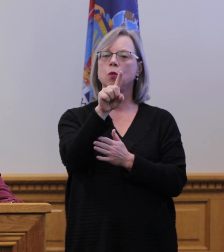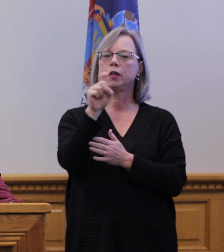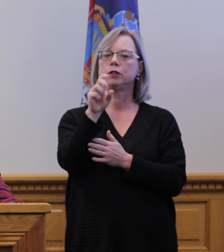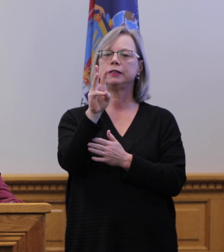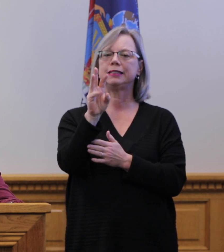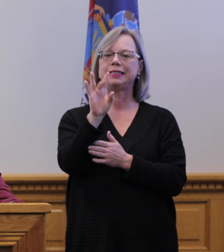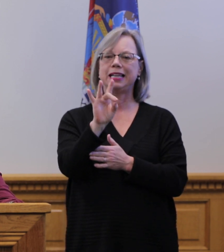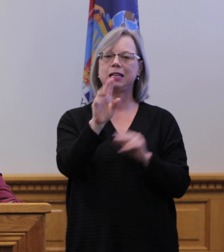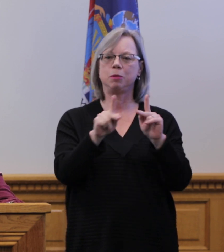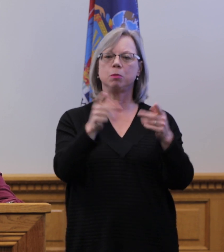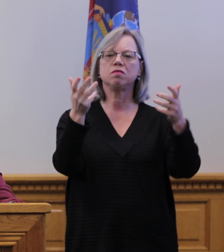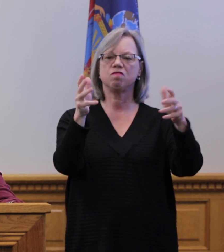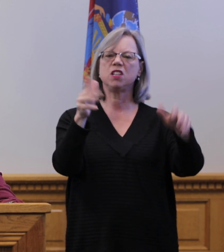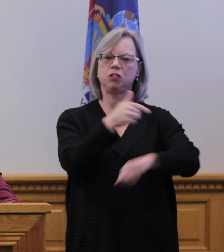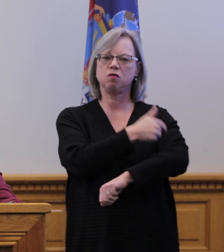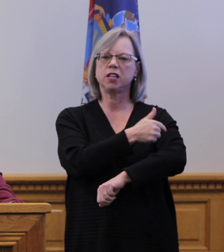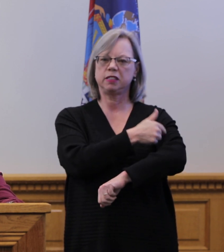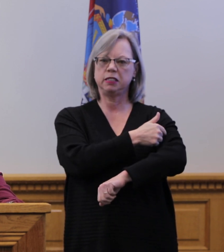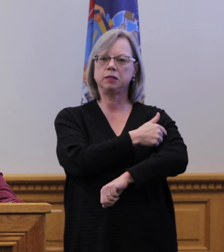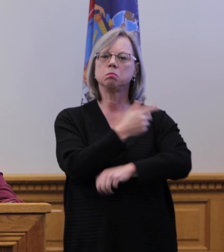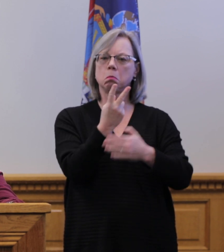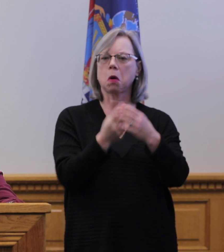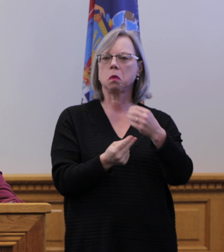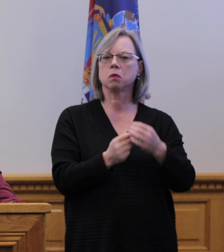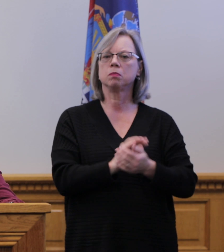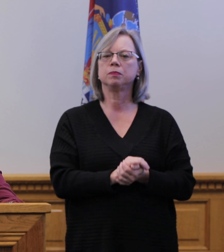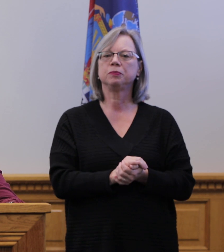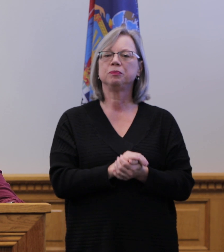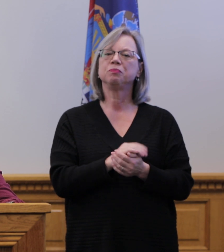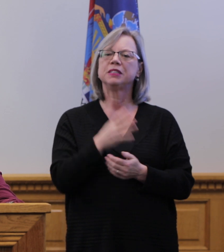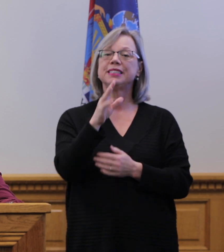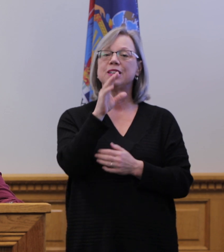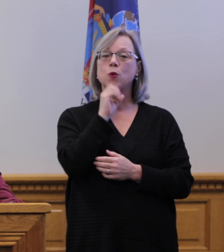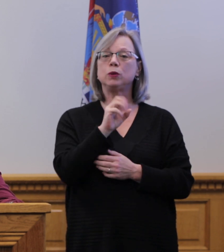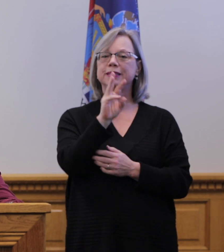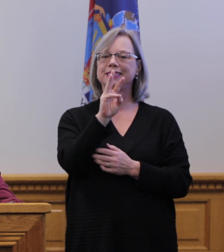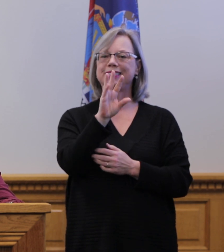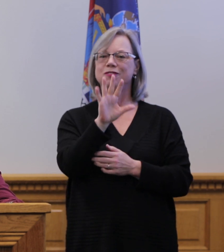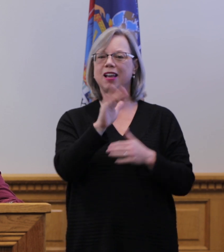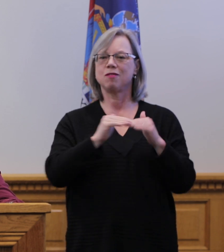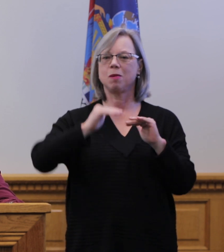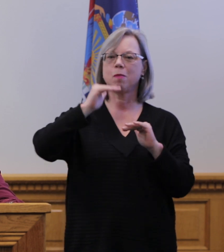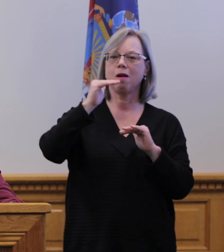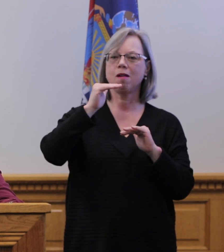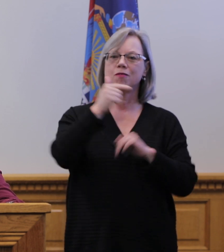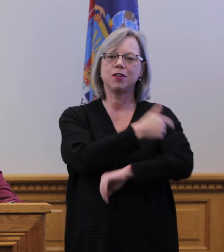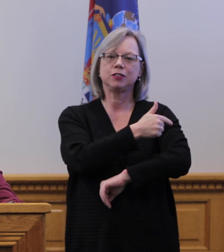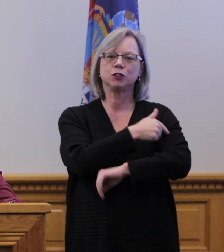44,168 residents have completed the vaccine series. In the 65 and over age group, our vaccination